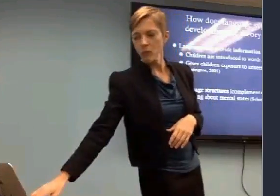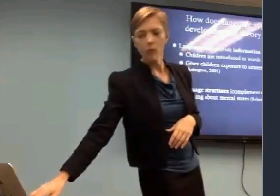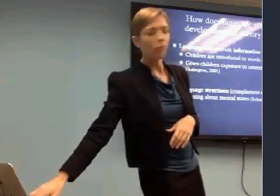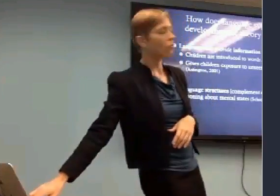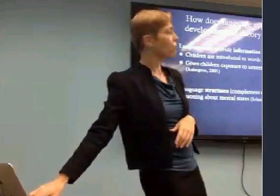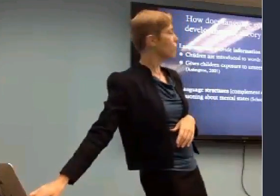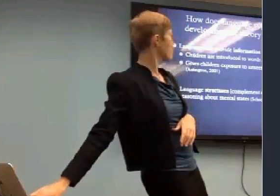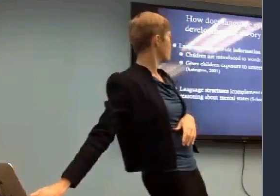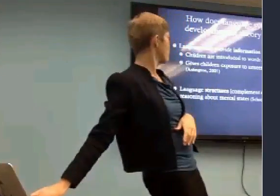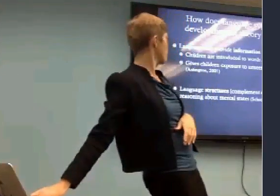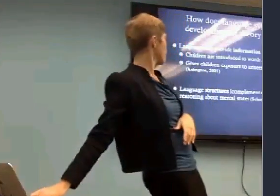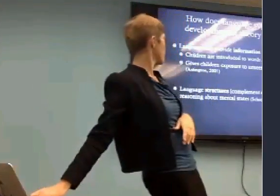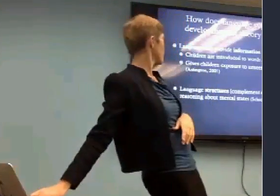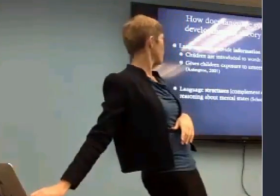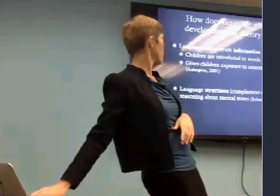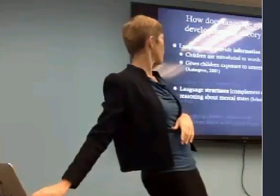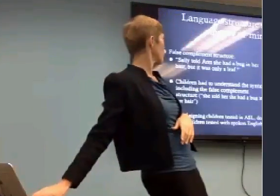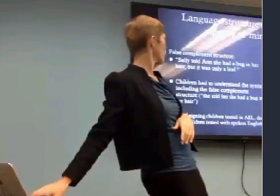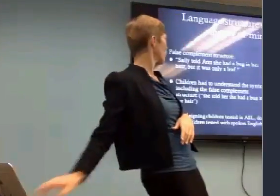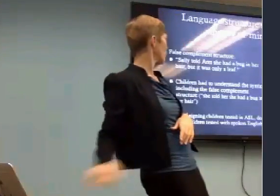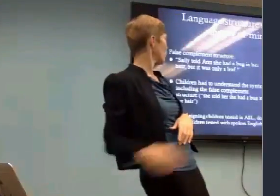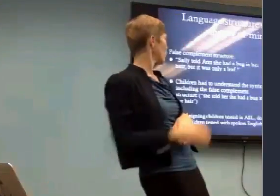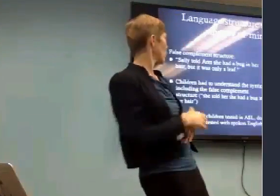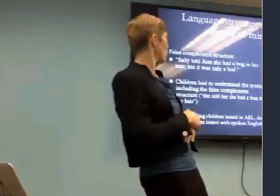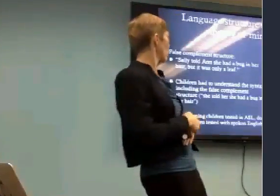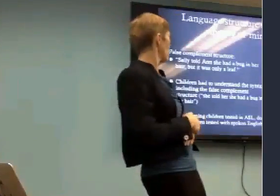and reasoning about mental states.